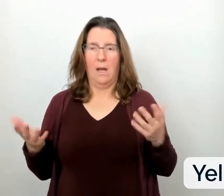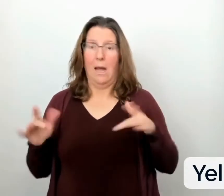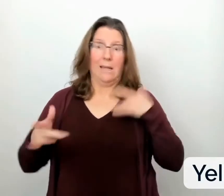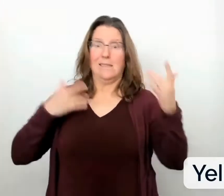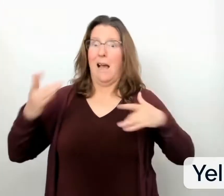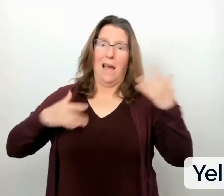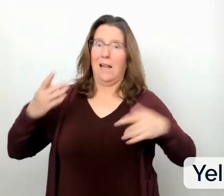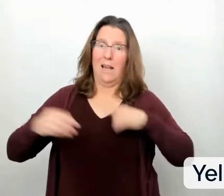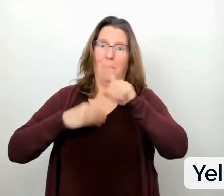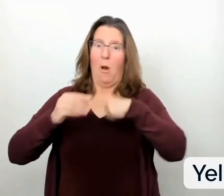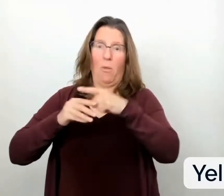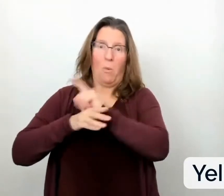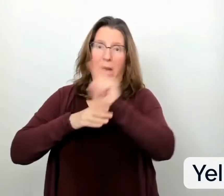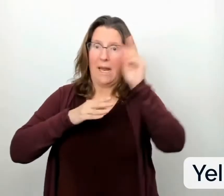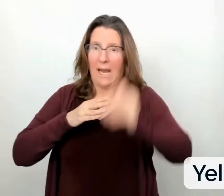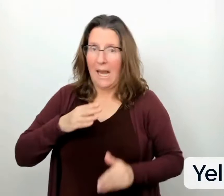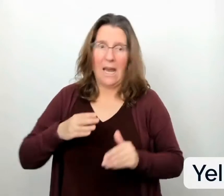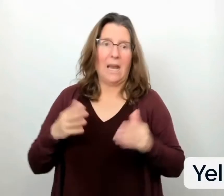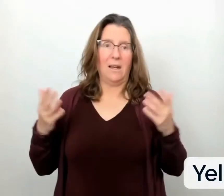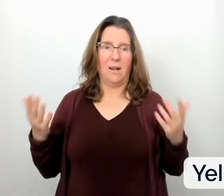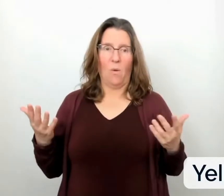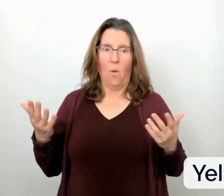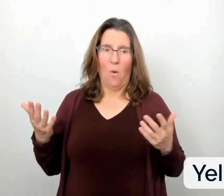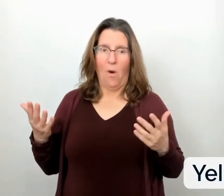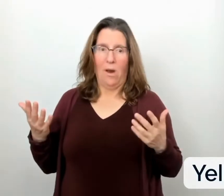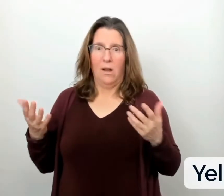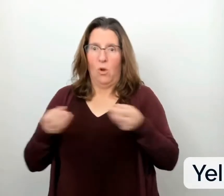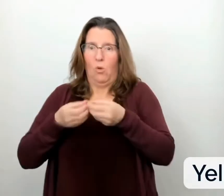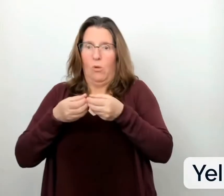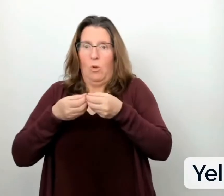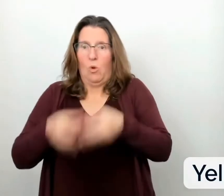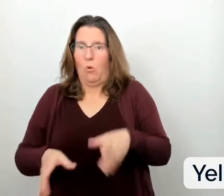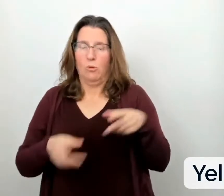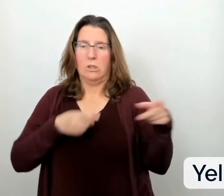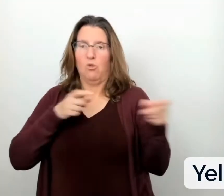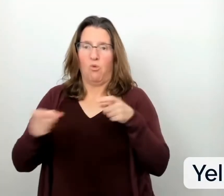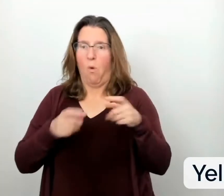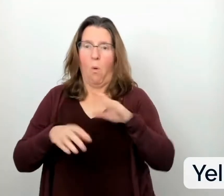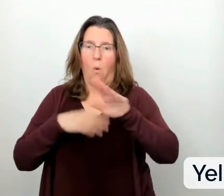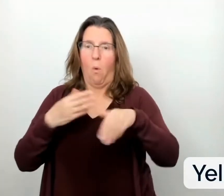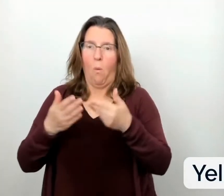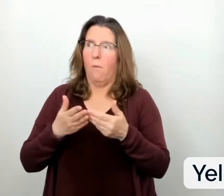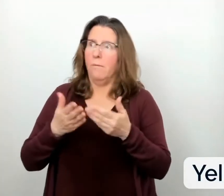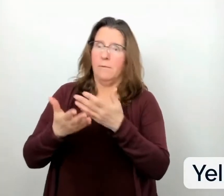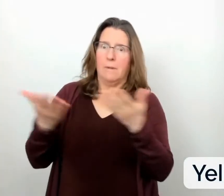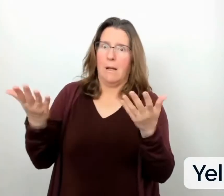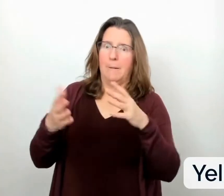or excited about the weekend. Students who feel a loss of